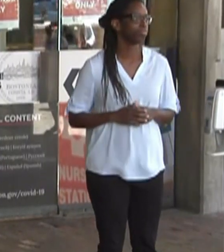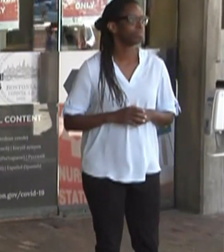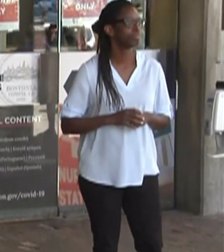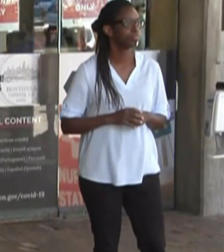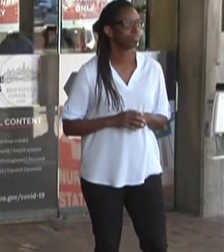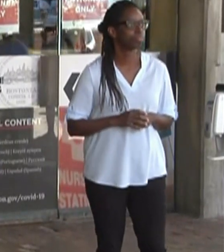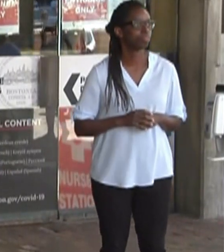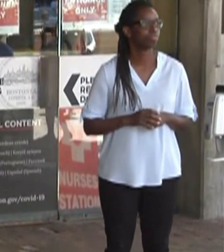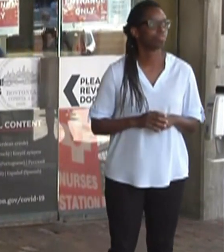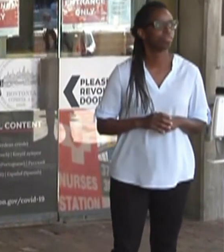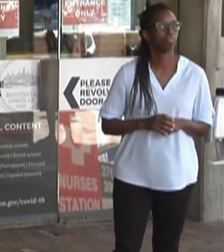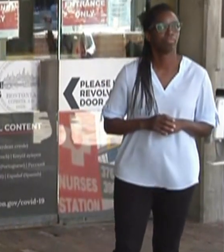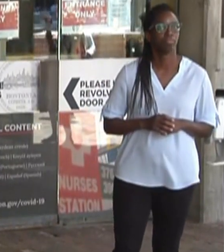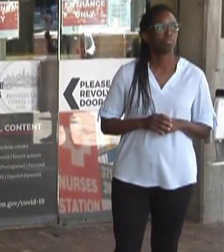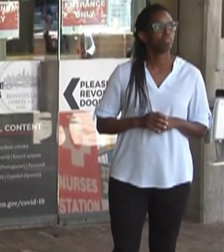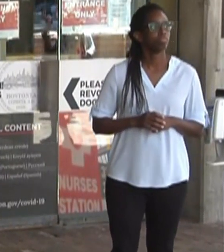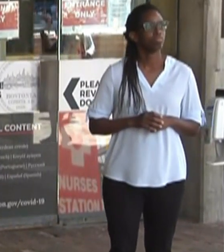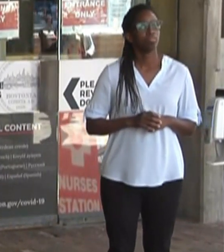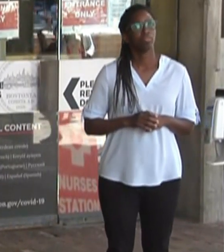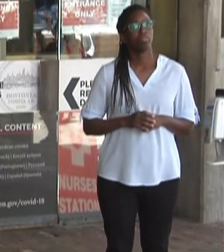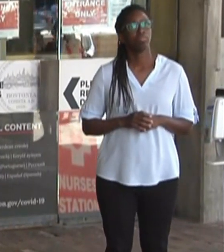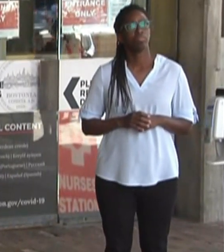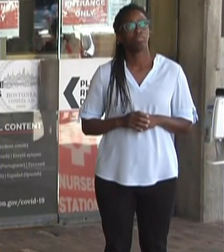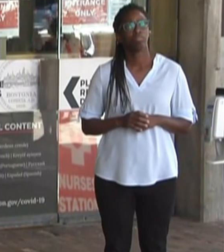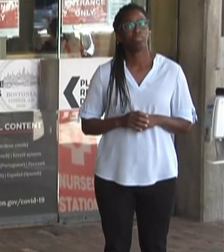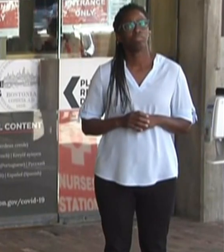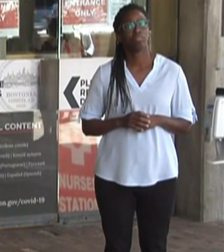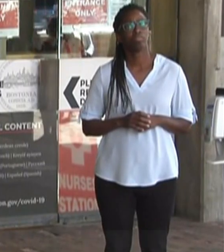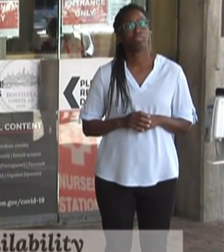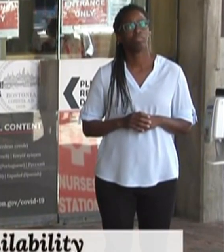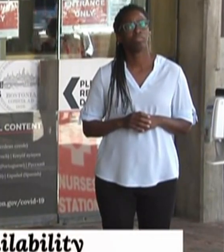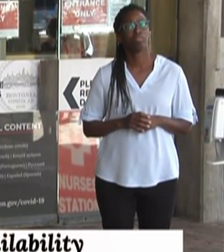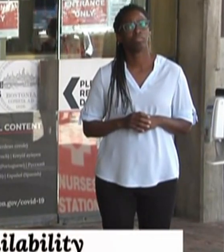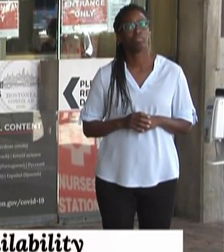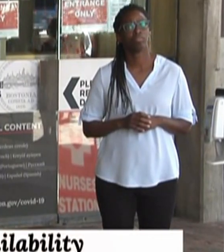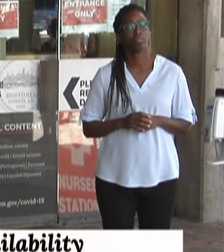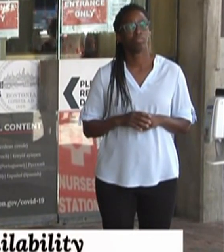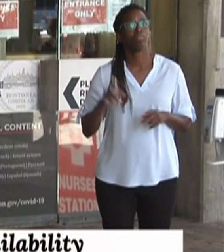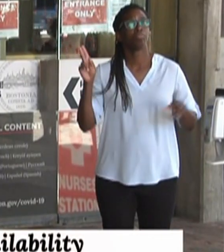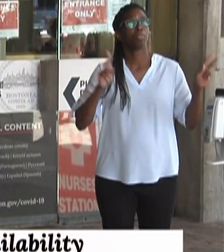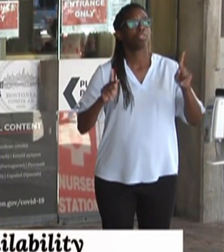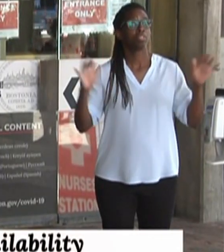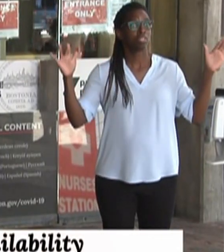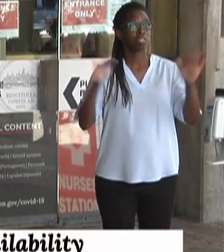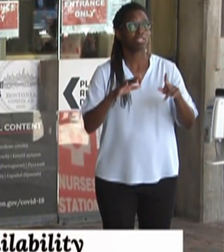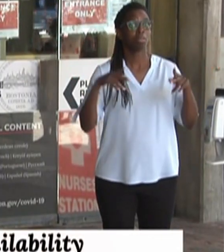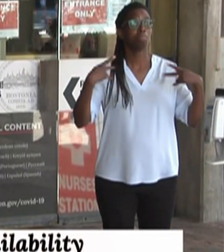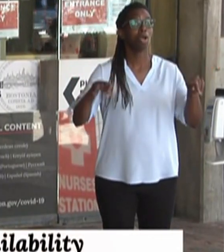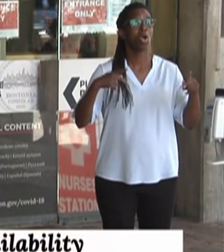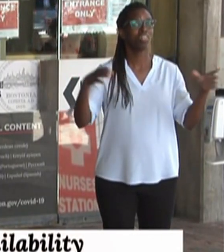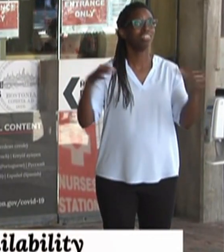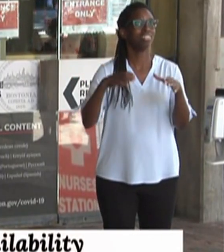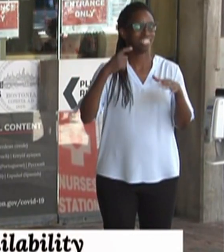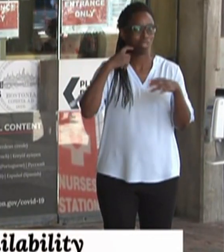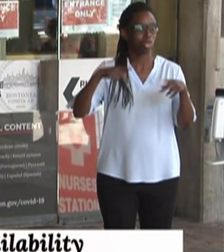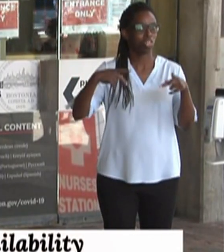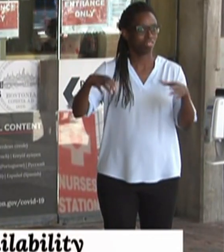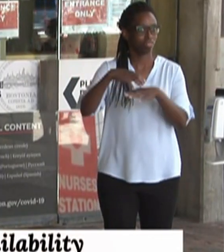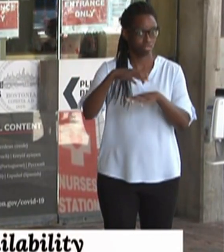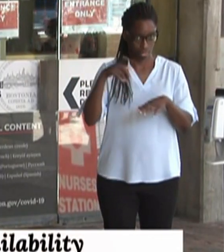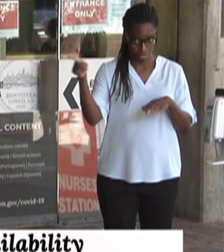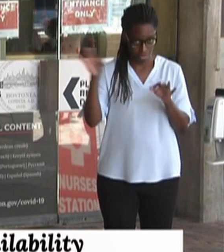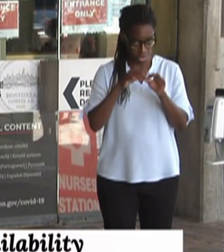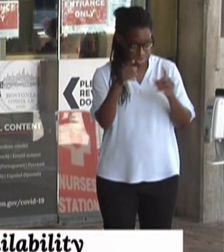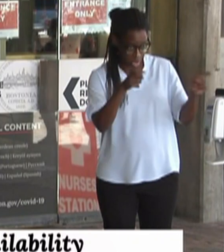As far as those large parties again, especially with college students, what's the city plan to do about that? What's your proposal about releasing? Yeah, thank